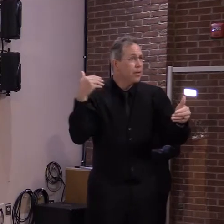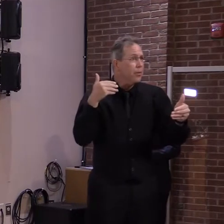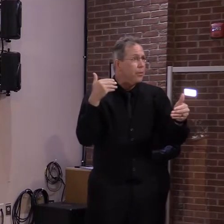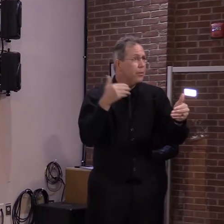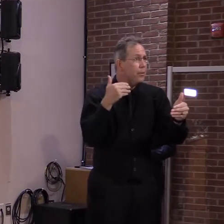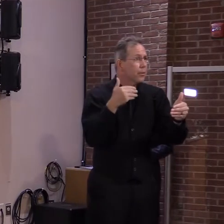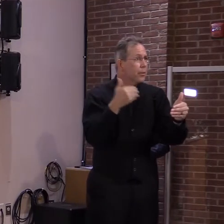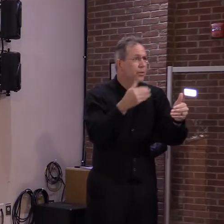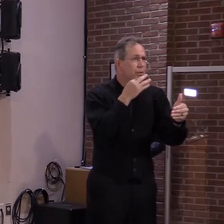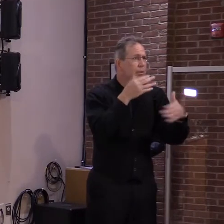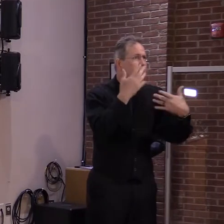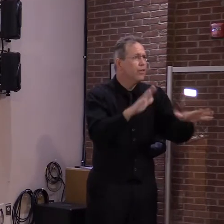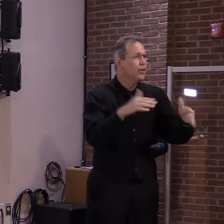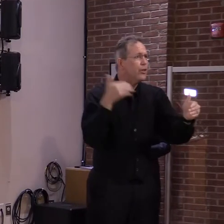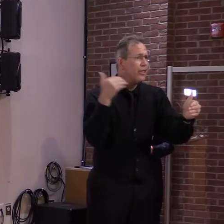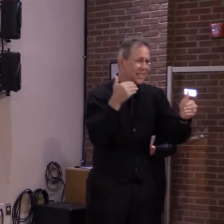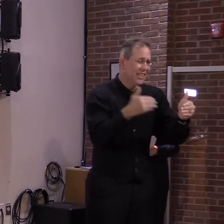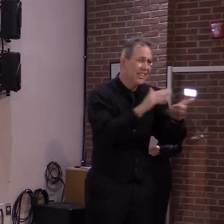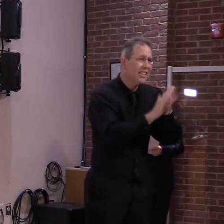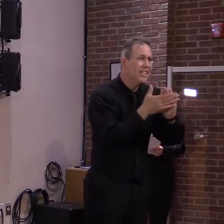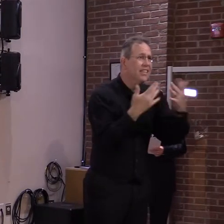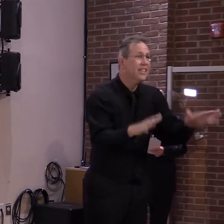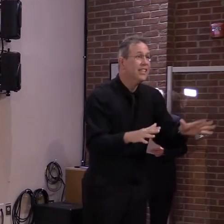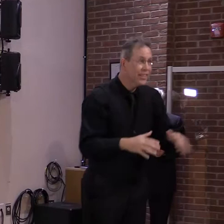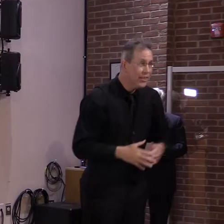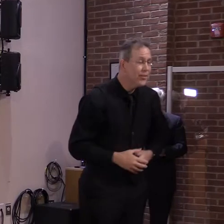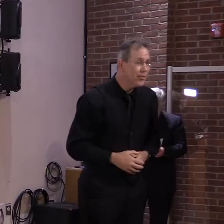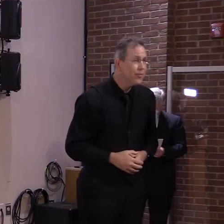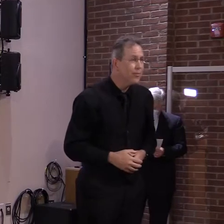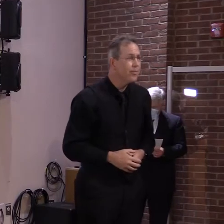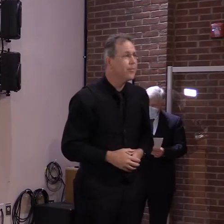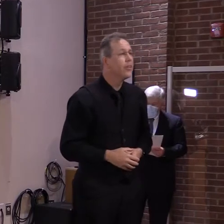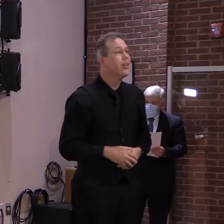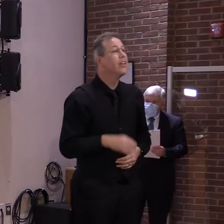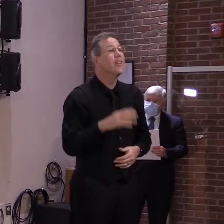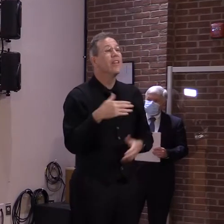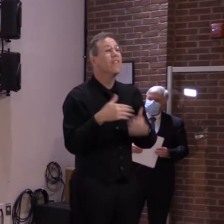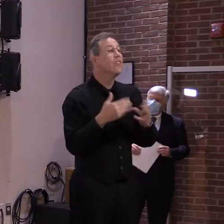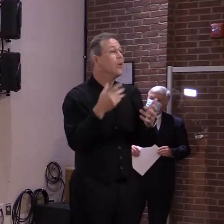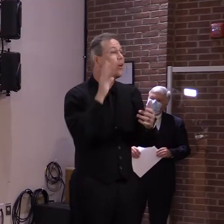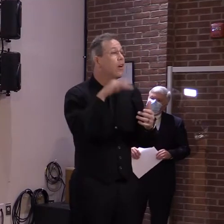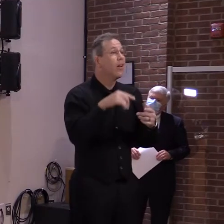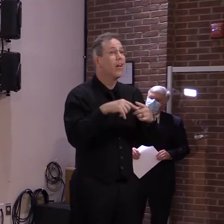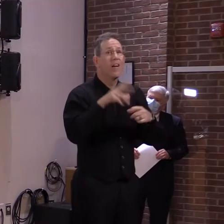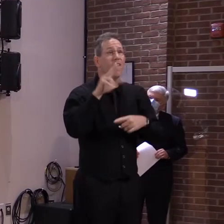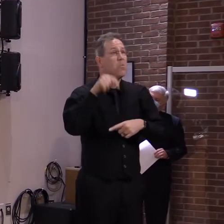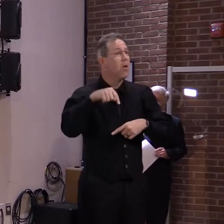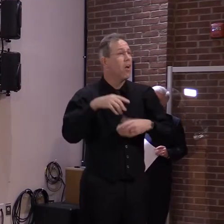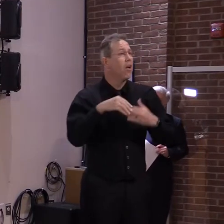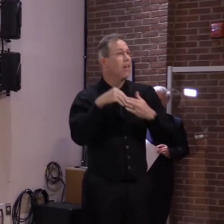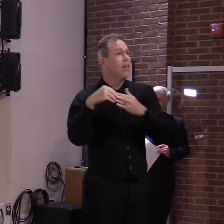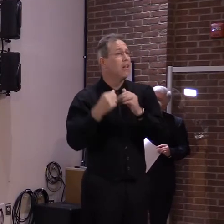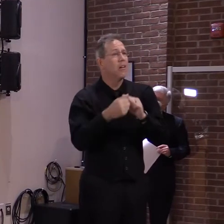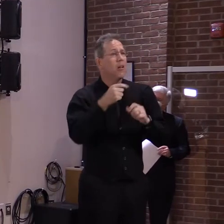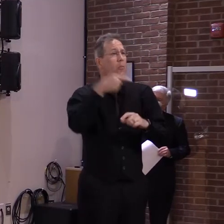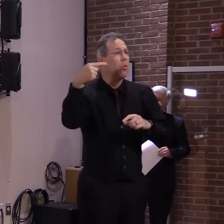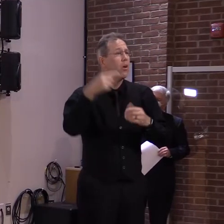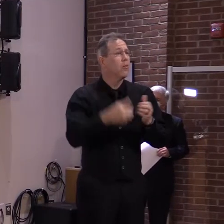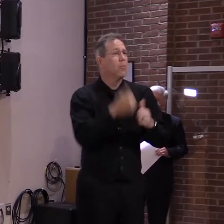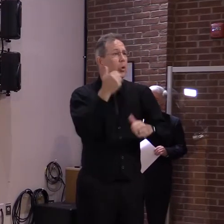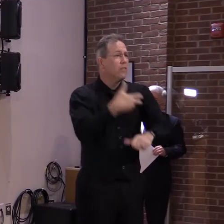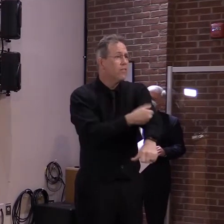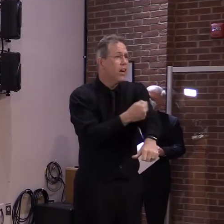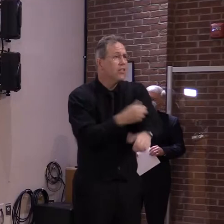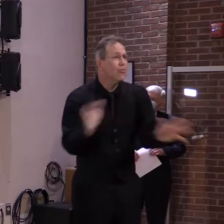to normalcy. Even as Vermont leads the nation in rate of administration of the vaccine, and with nearly two-thirds